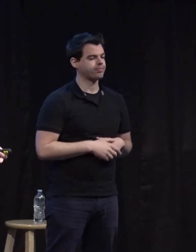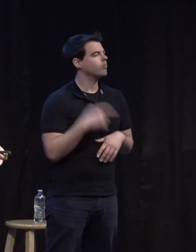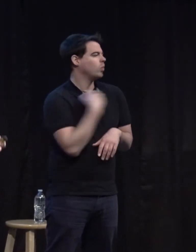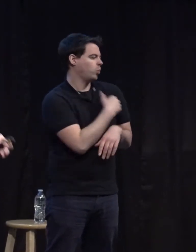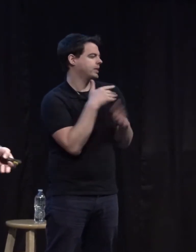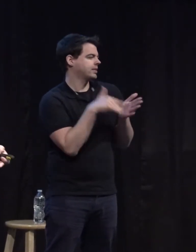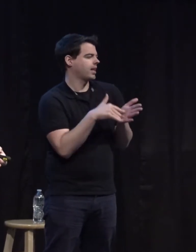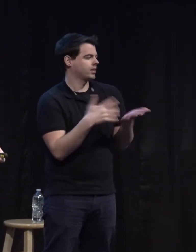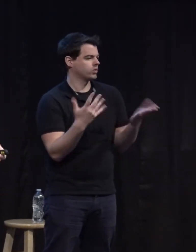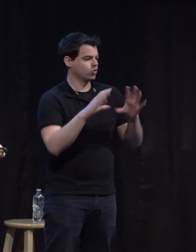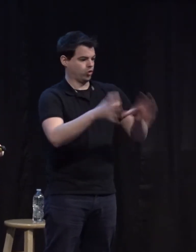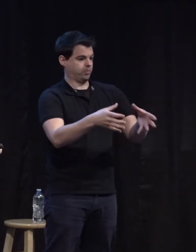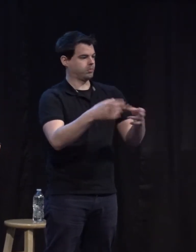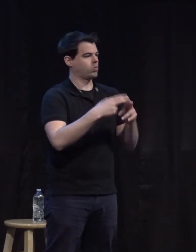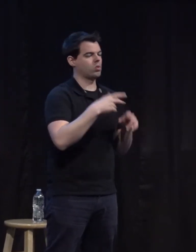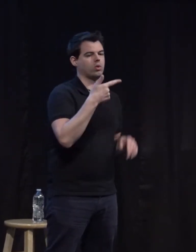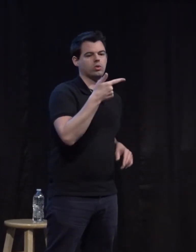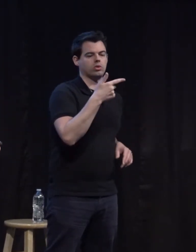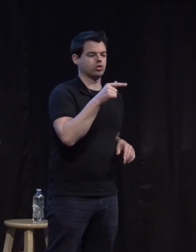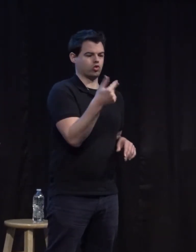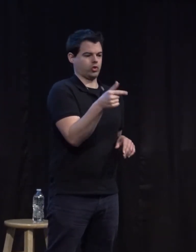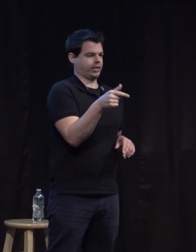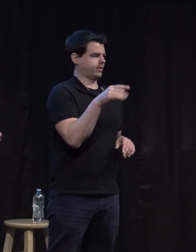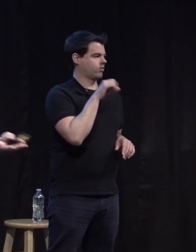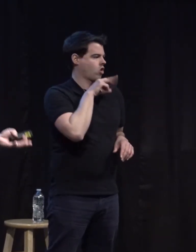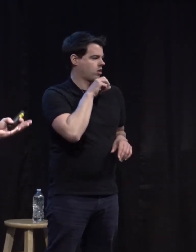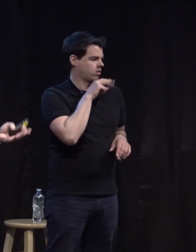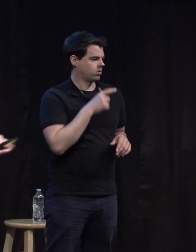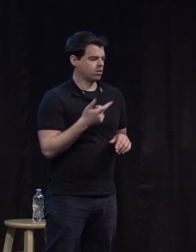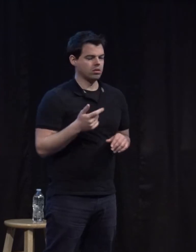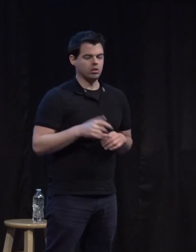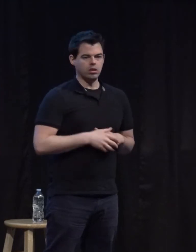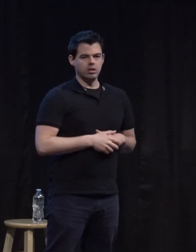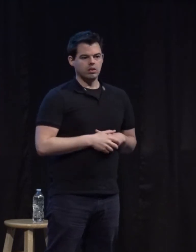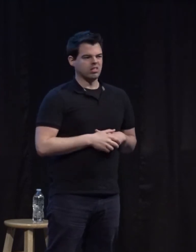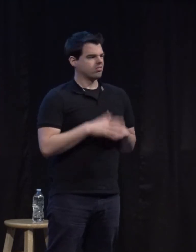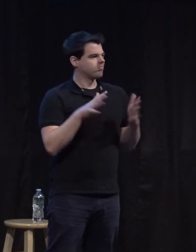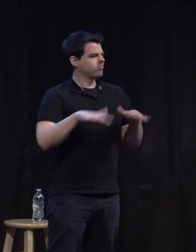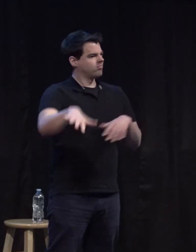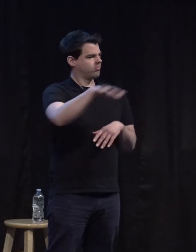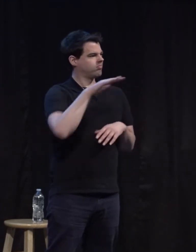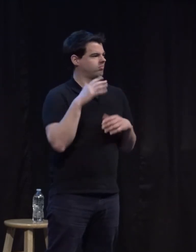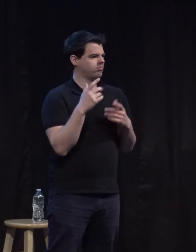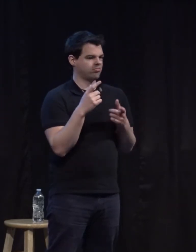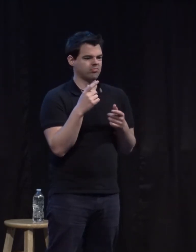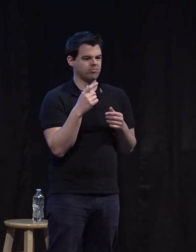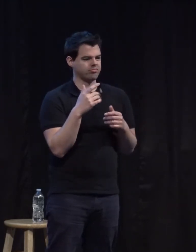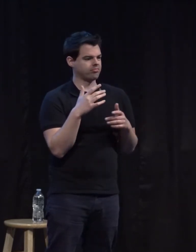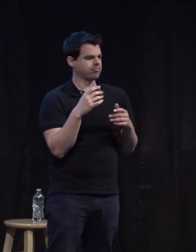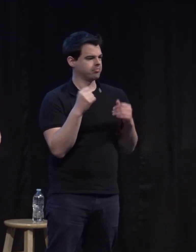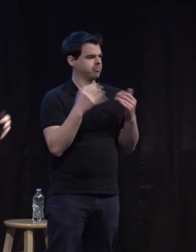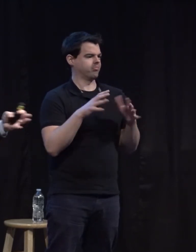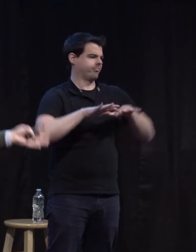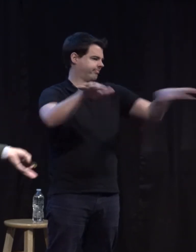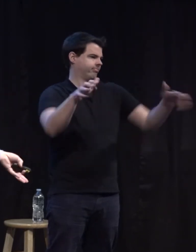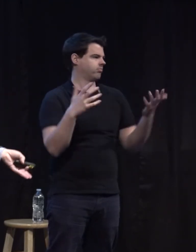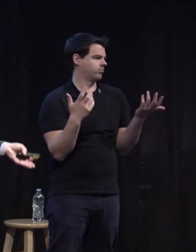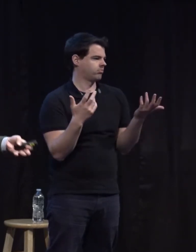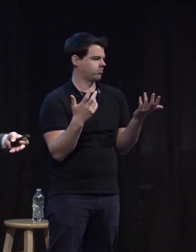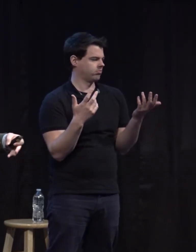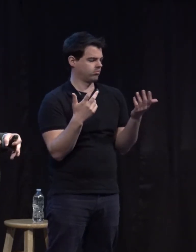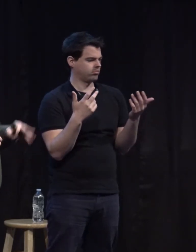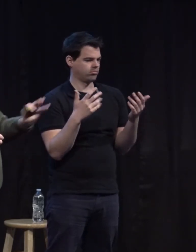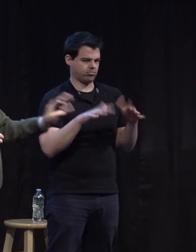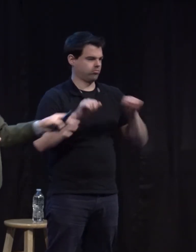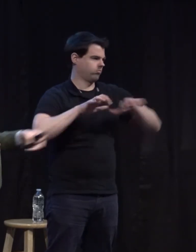frog. It's the most common species that's found in developed neighborhoods. It lives in cities, it lives in